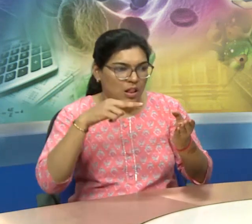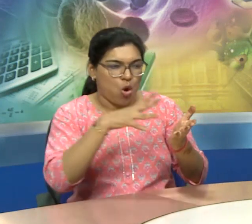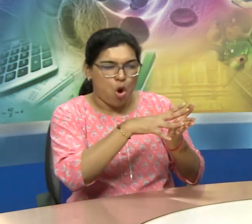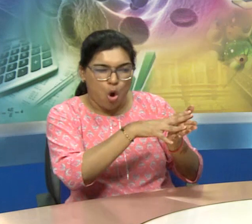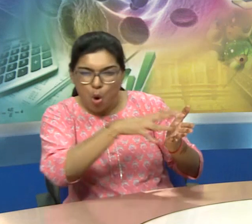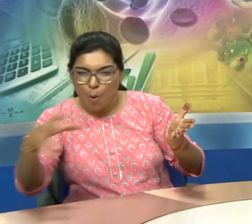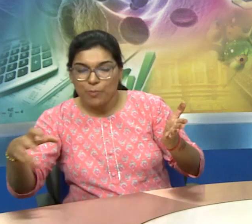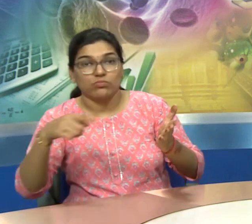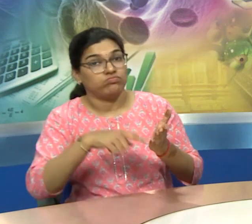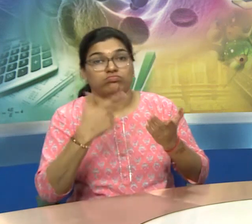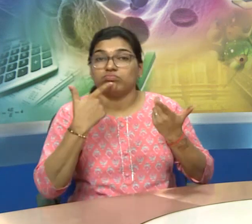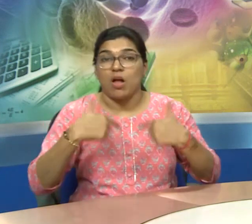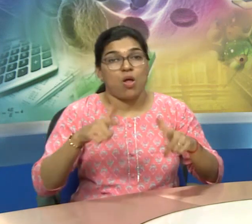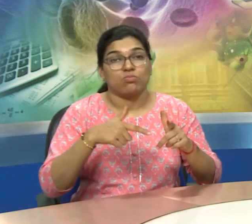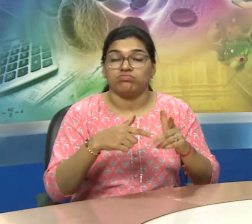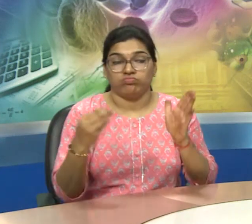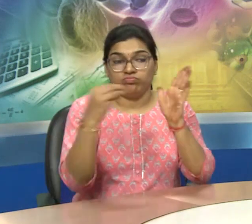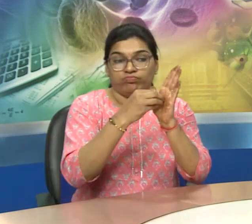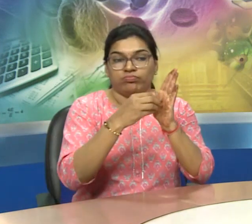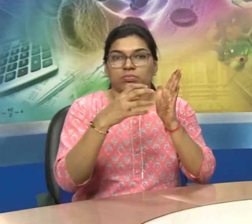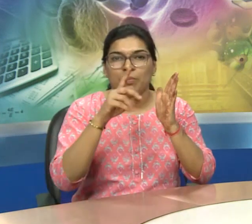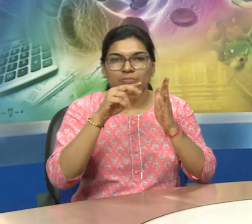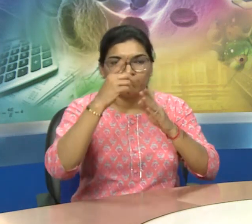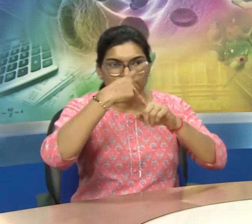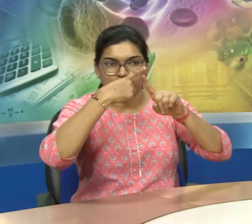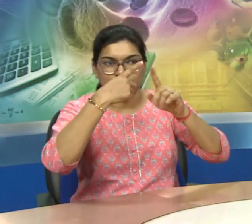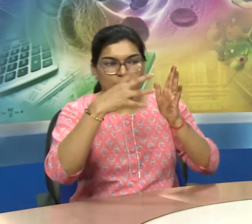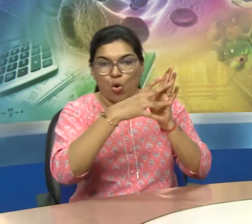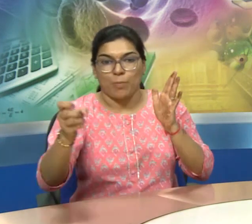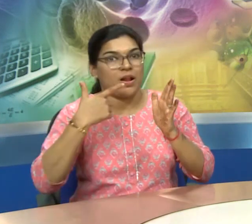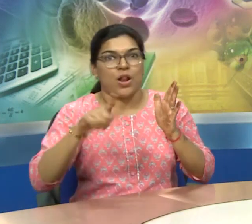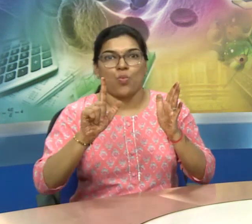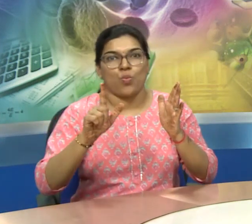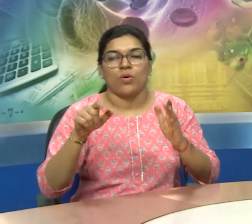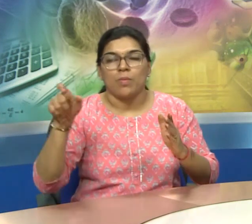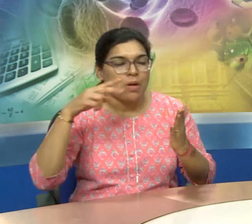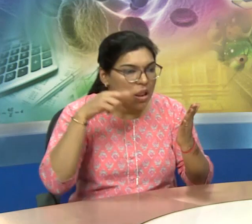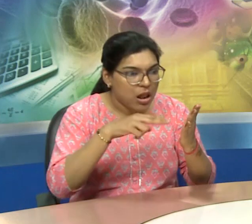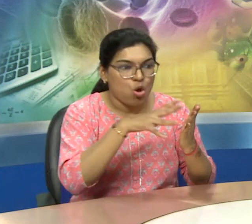types. Like the first is copyright depository library.